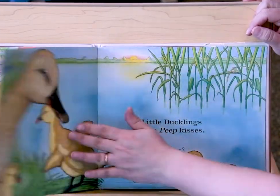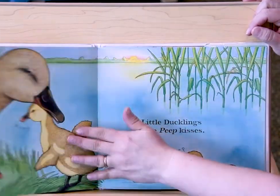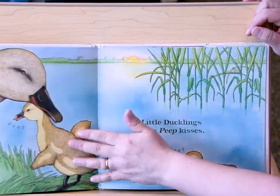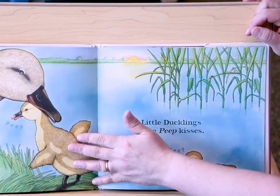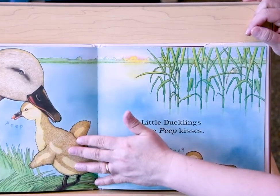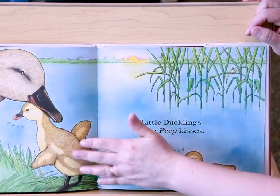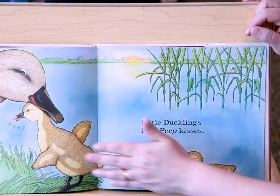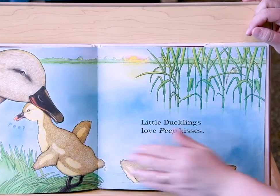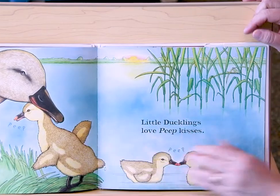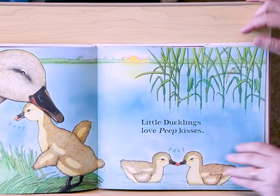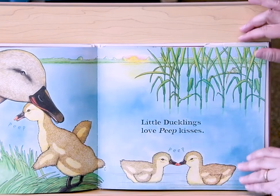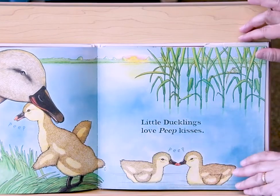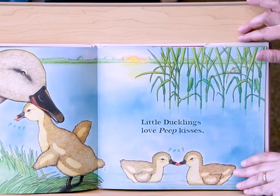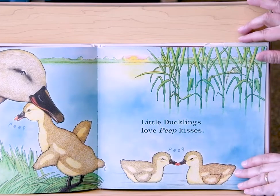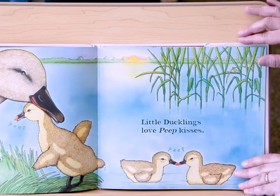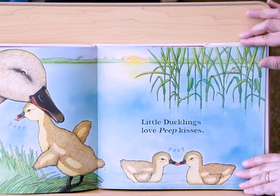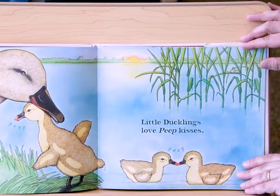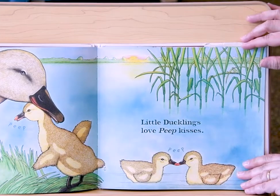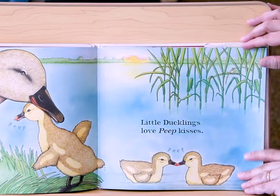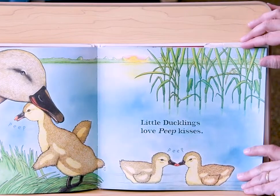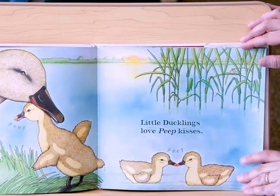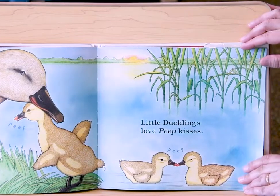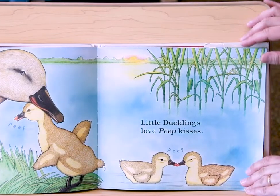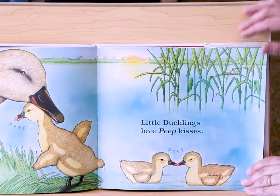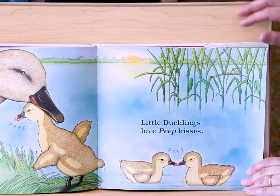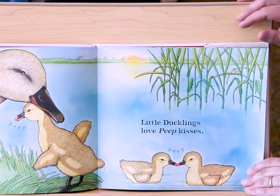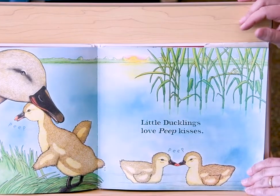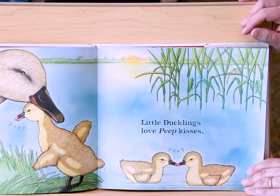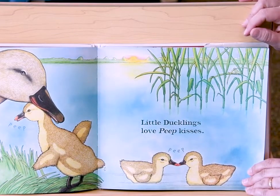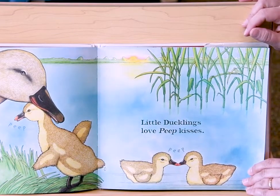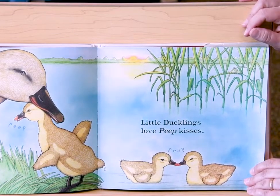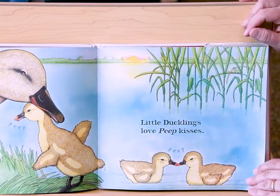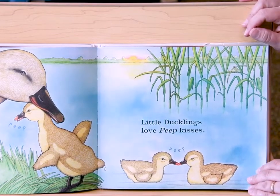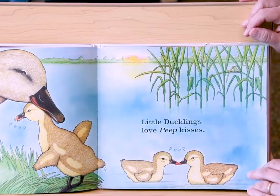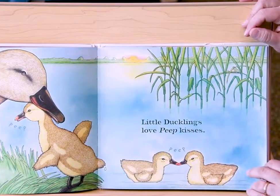Little ducklings love beep kisses. Beep, beep.